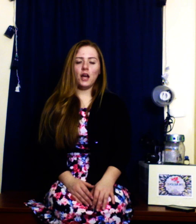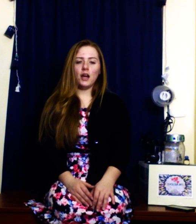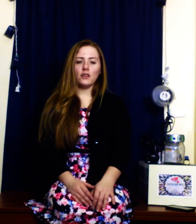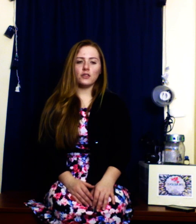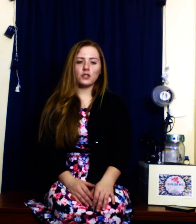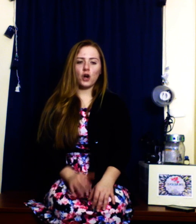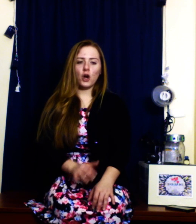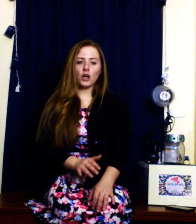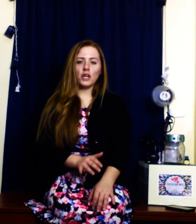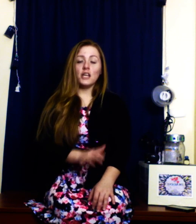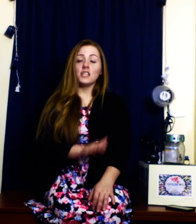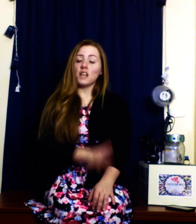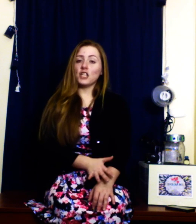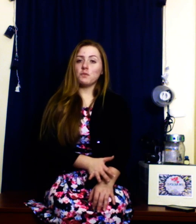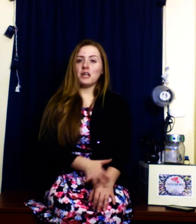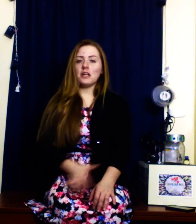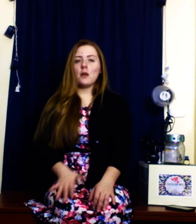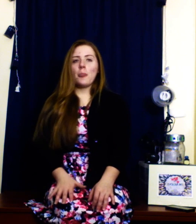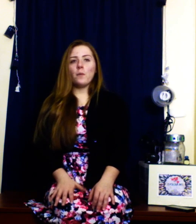the song Touch Me, where